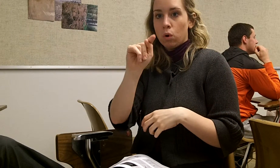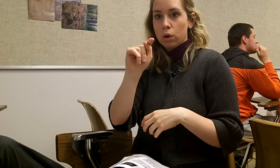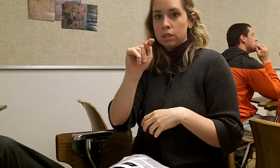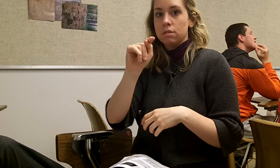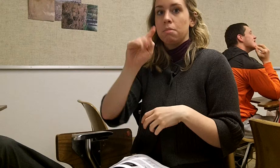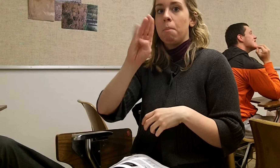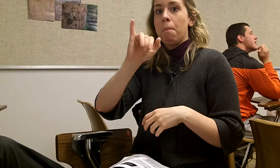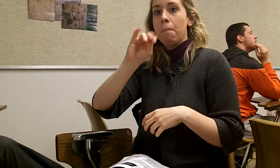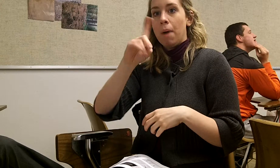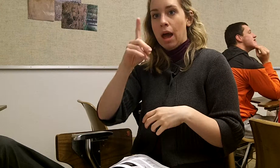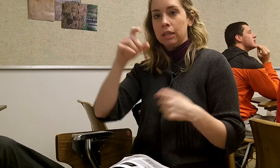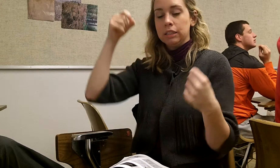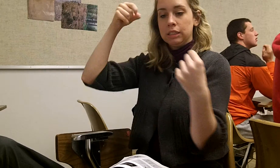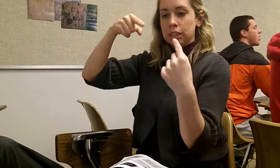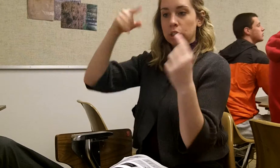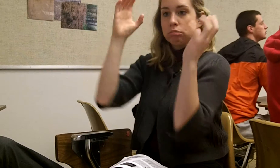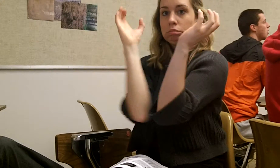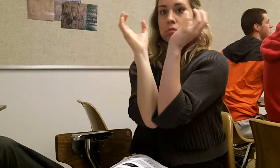So again, this is happening at the plasma membrane of the cell.